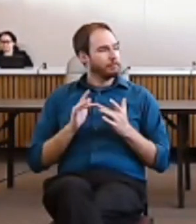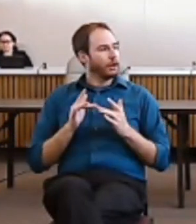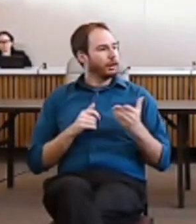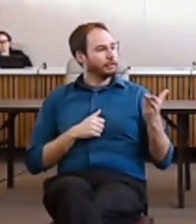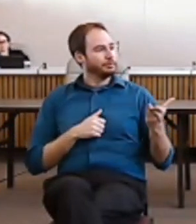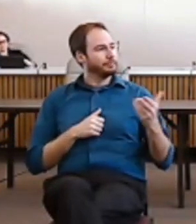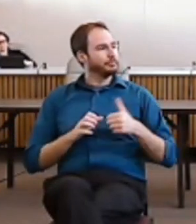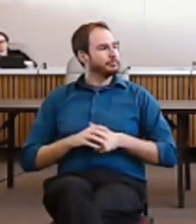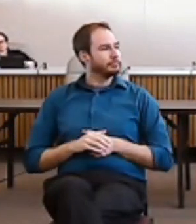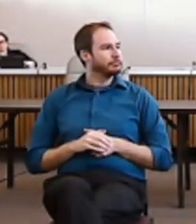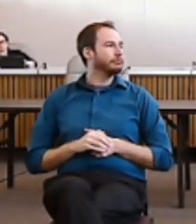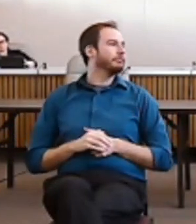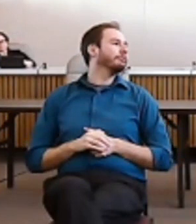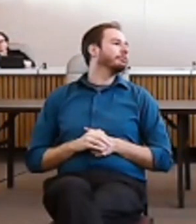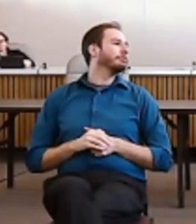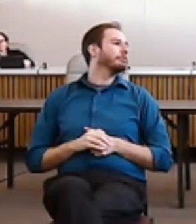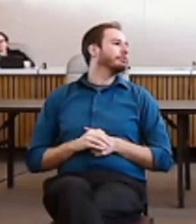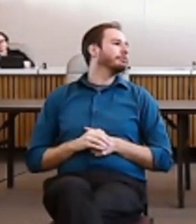online?